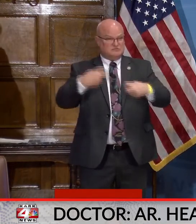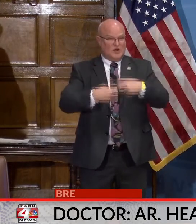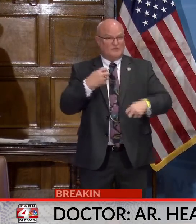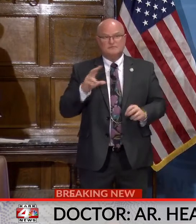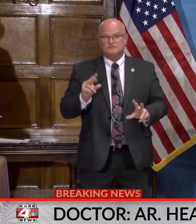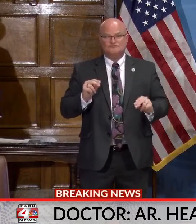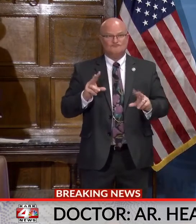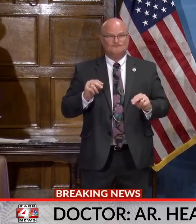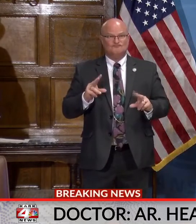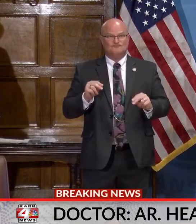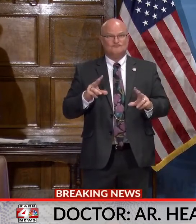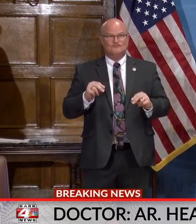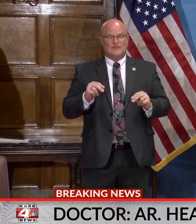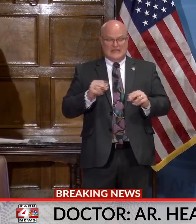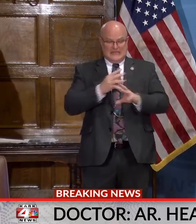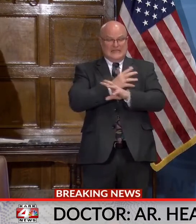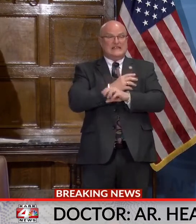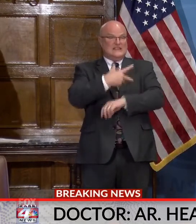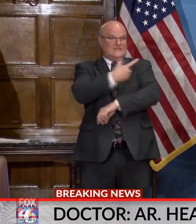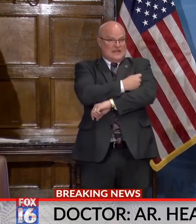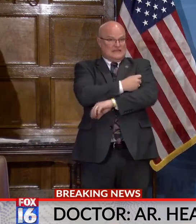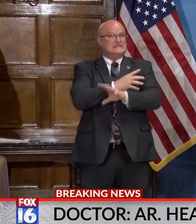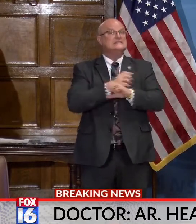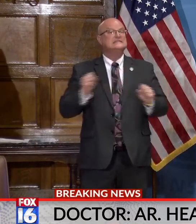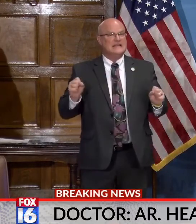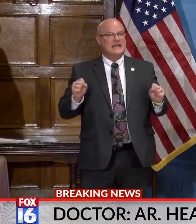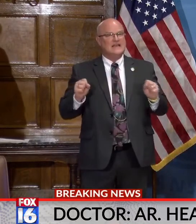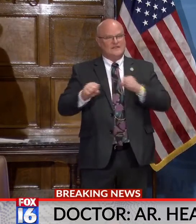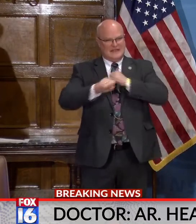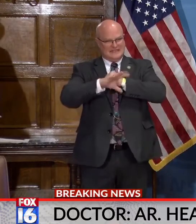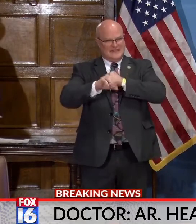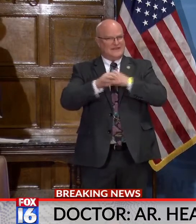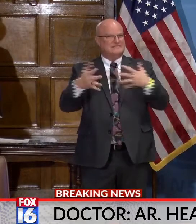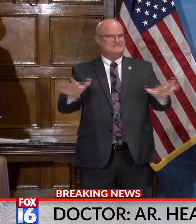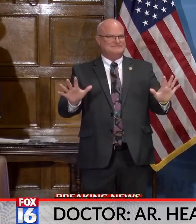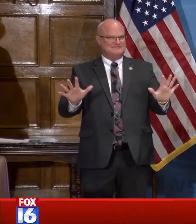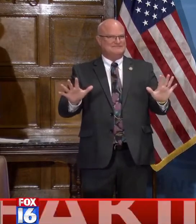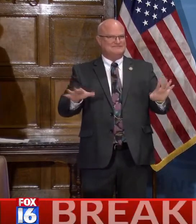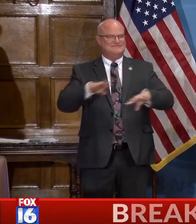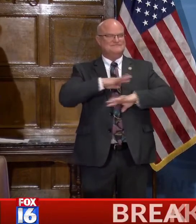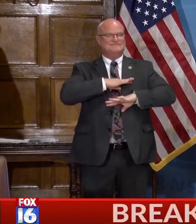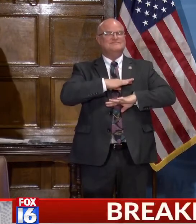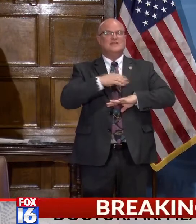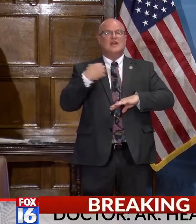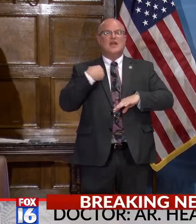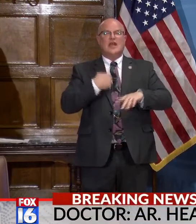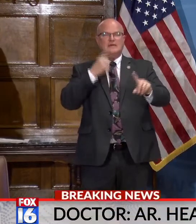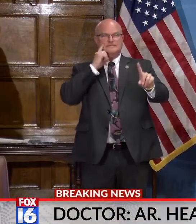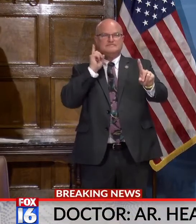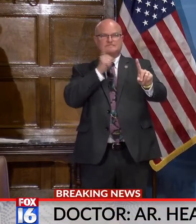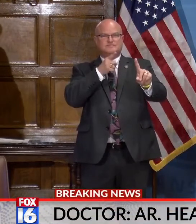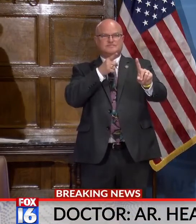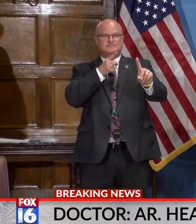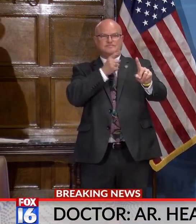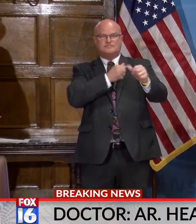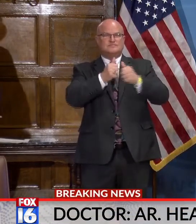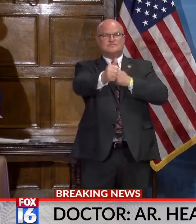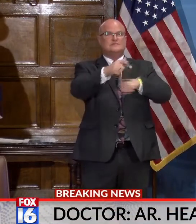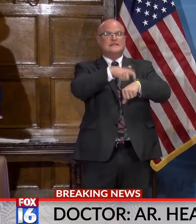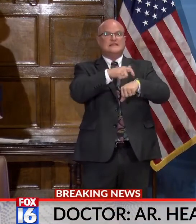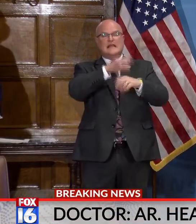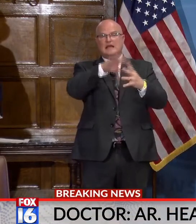virus is safe the vaccine is safe as advertised, and we are on track to meet or exceed the